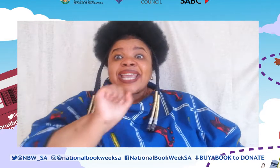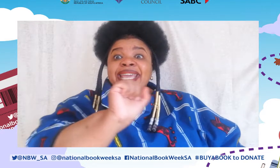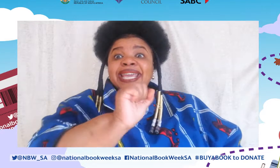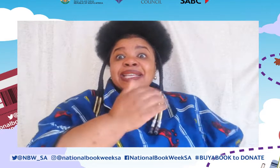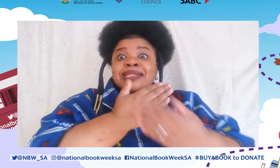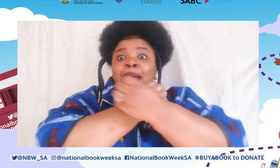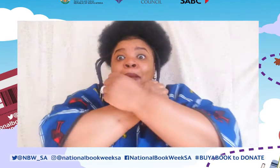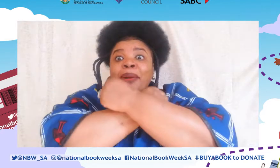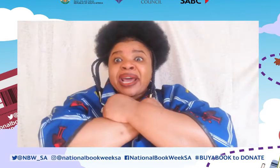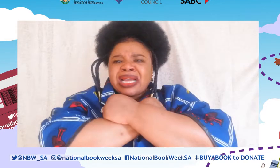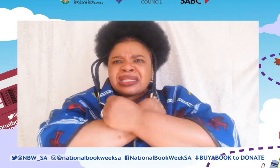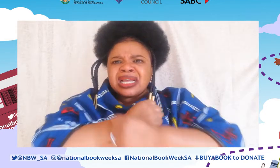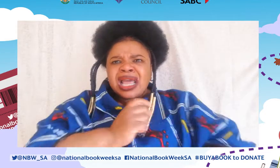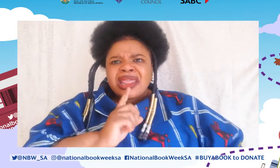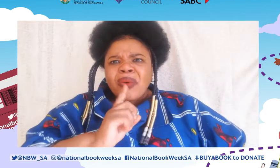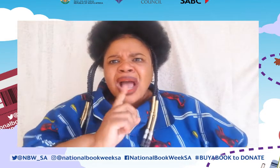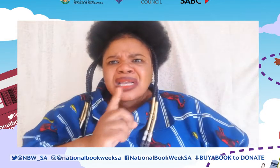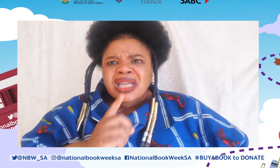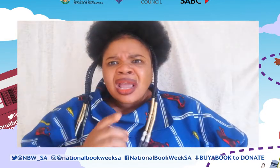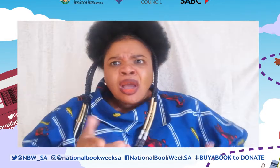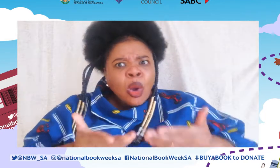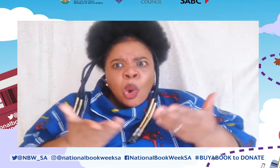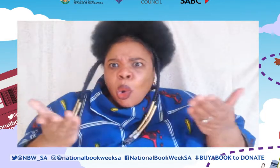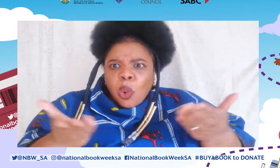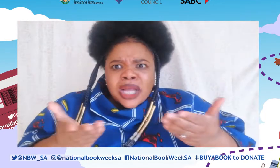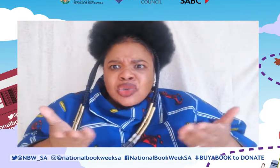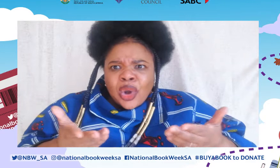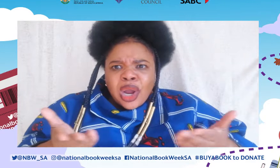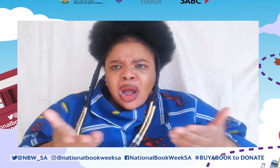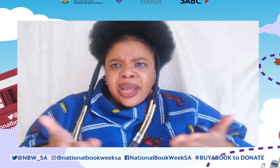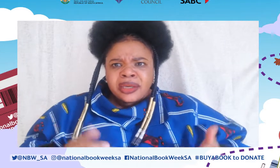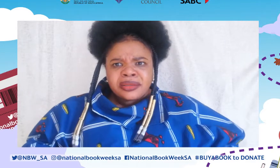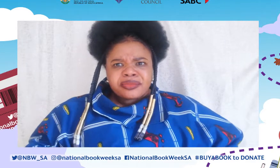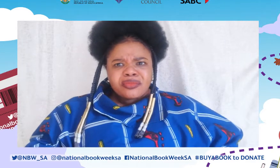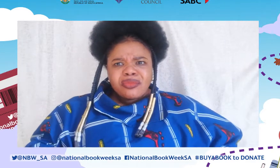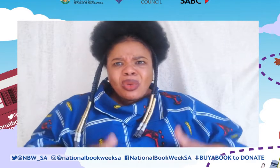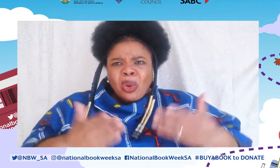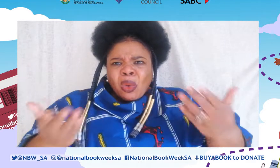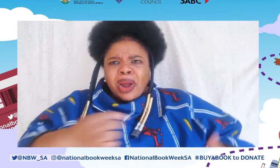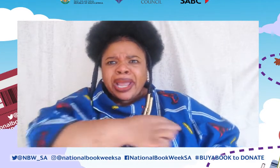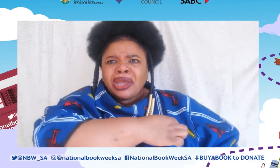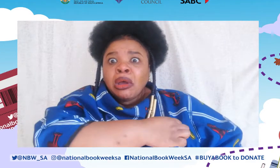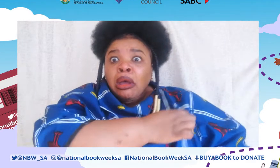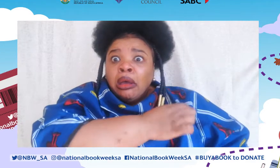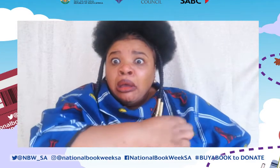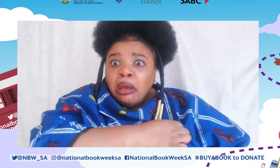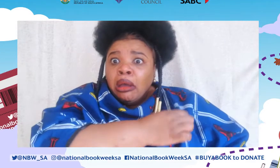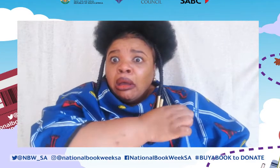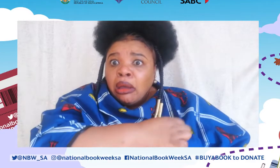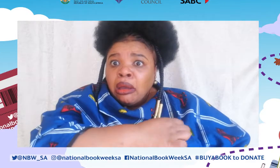And his parents, they were asking, what's going on? Why are you...